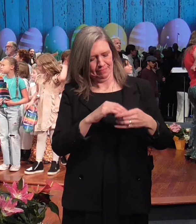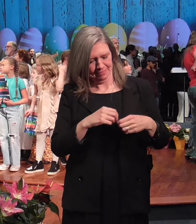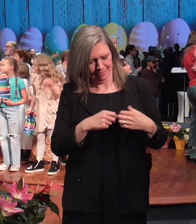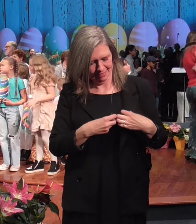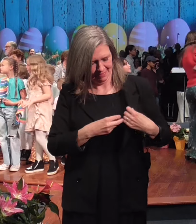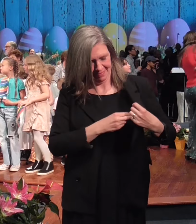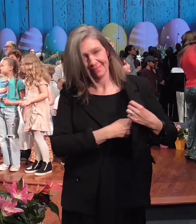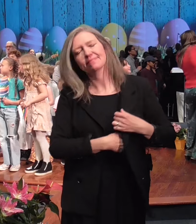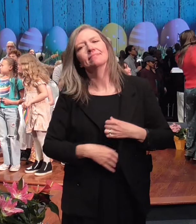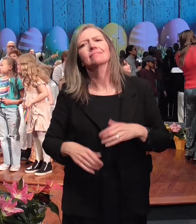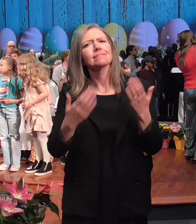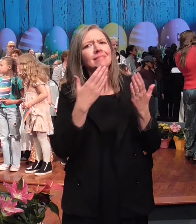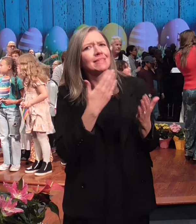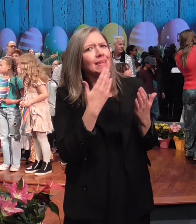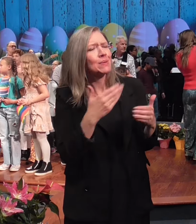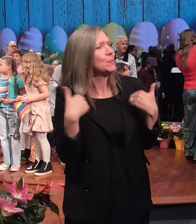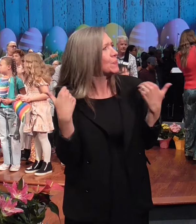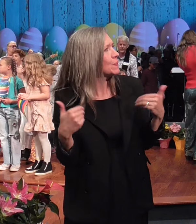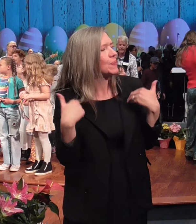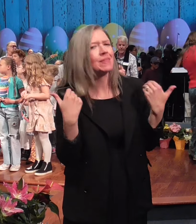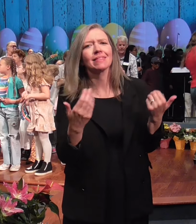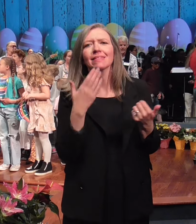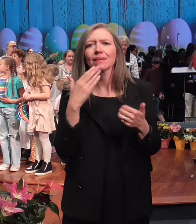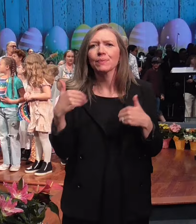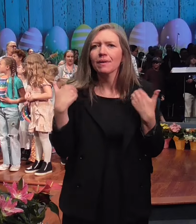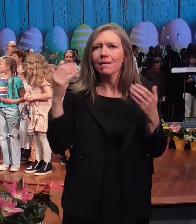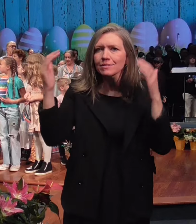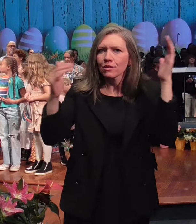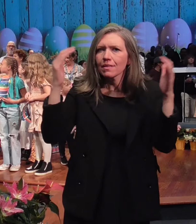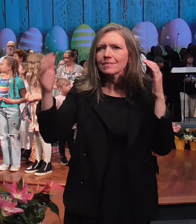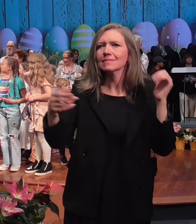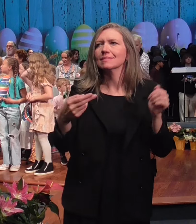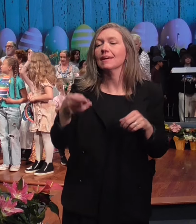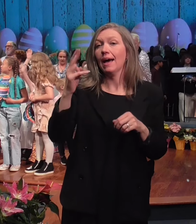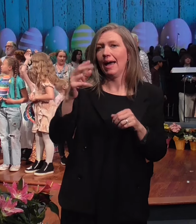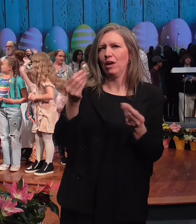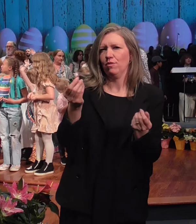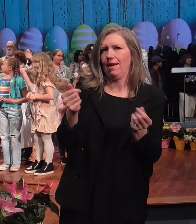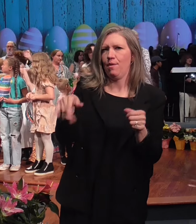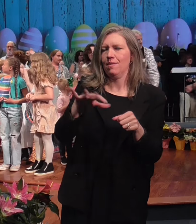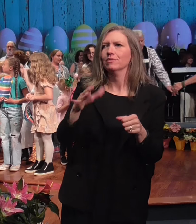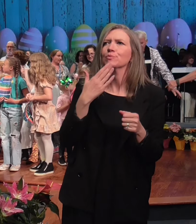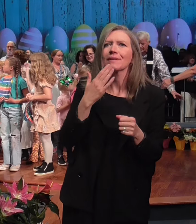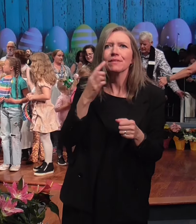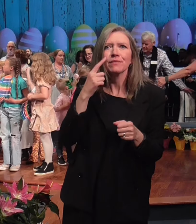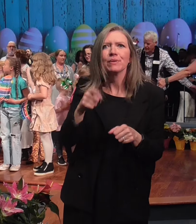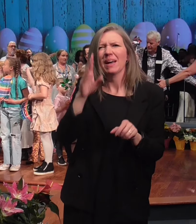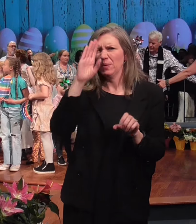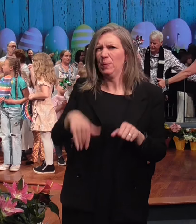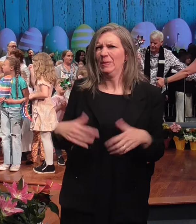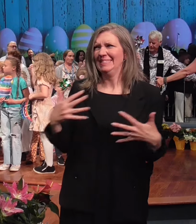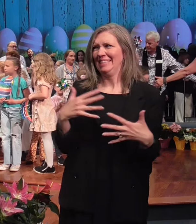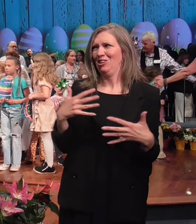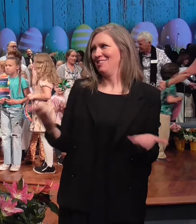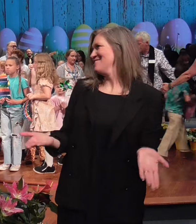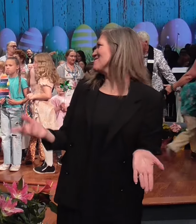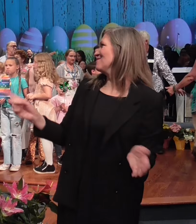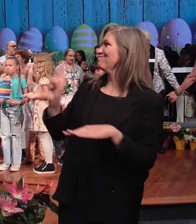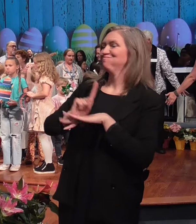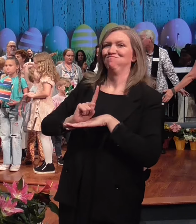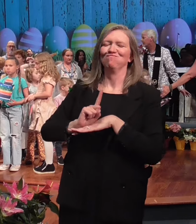Thank you to all of our youth and our young adults and our high ground. We are so grateful for you. I know it's a little scary up here, but we are so